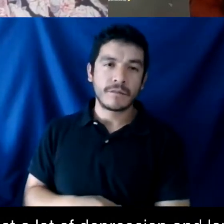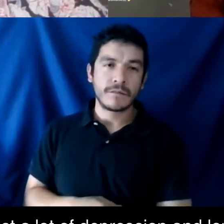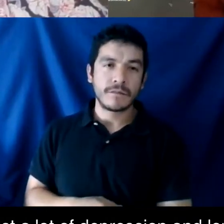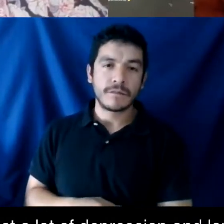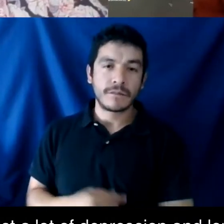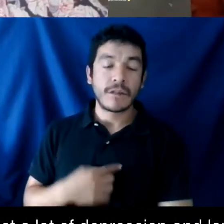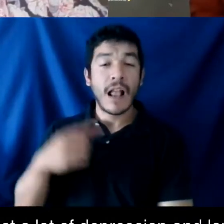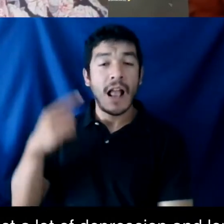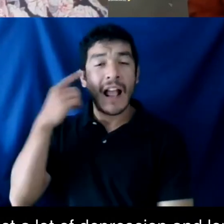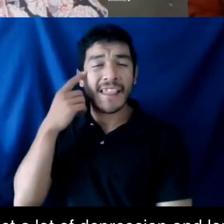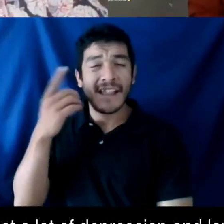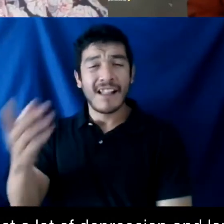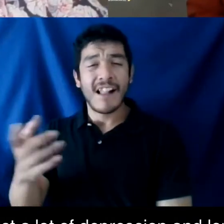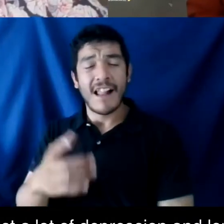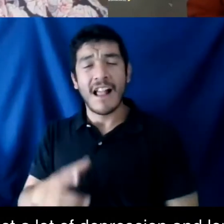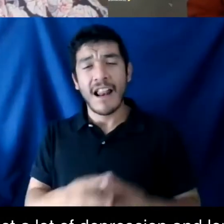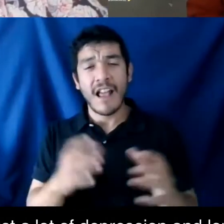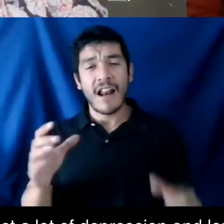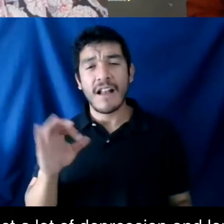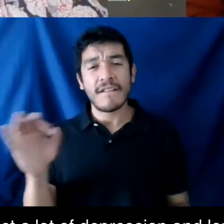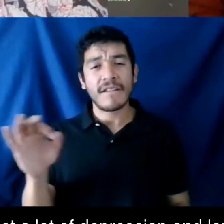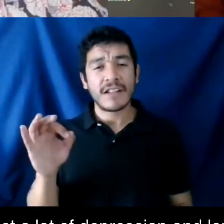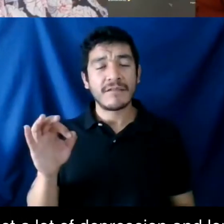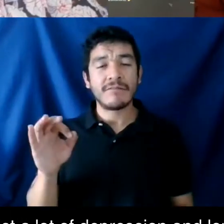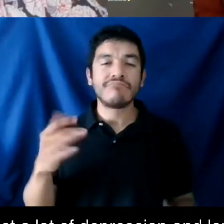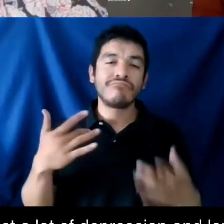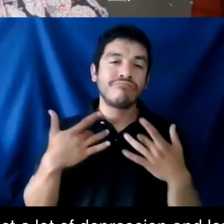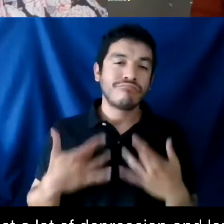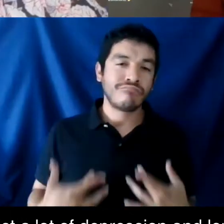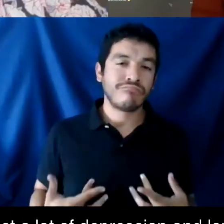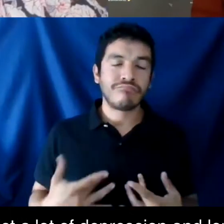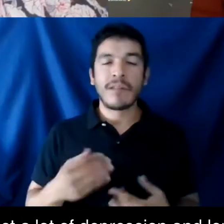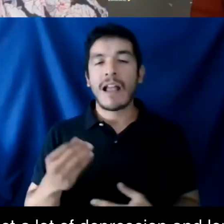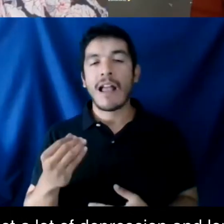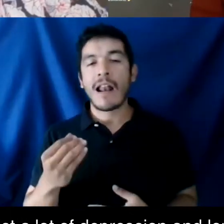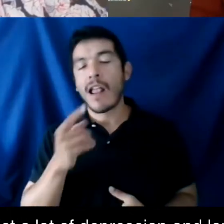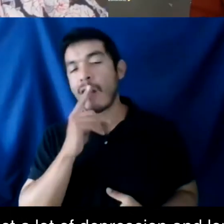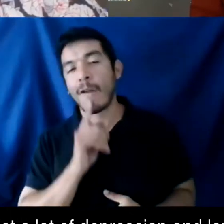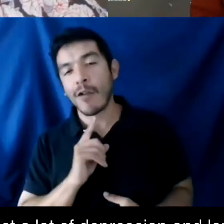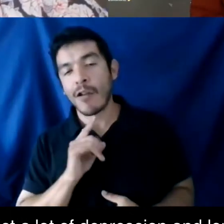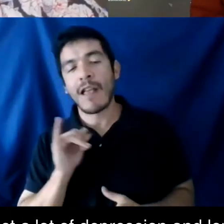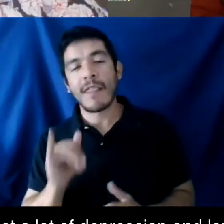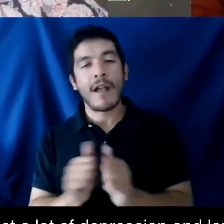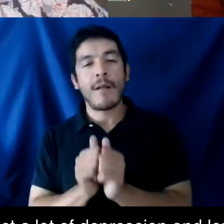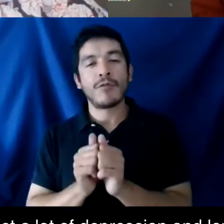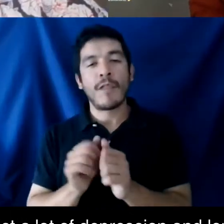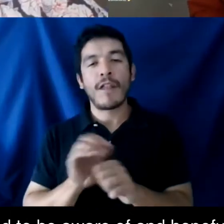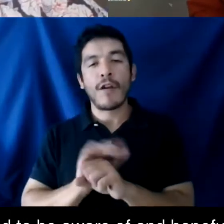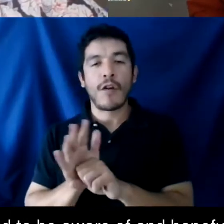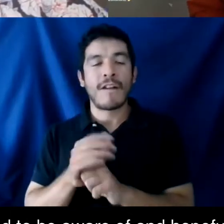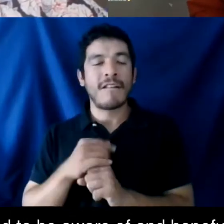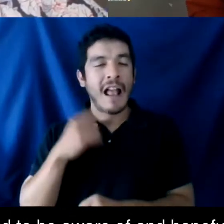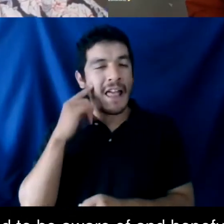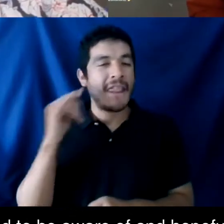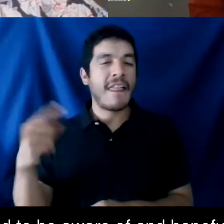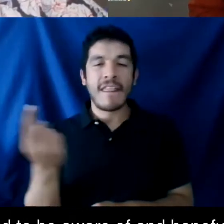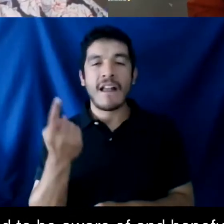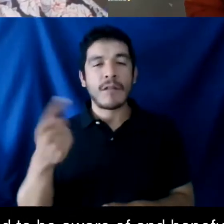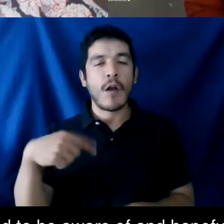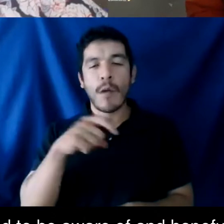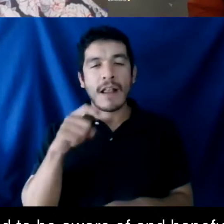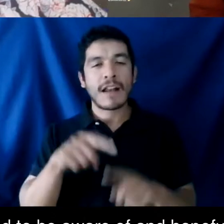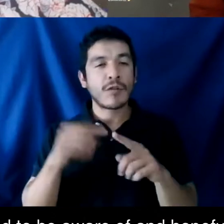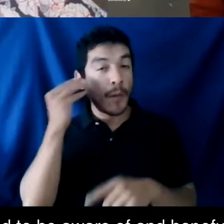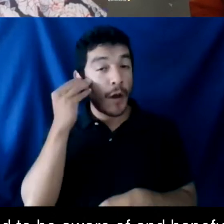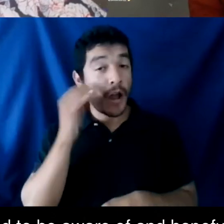I think there's just a lot of depression and loneliness that comes with that, and I think that's something that we need to be aware